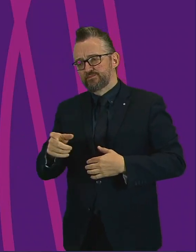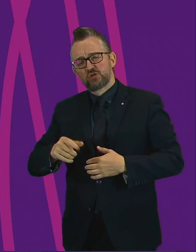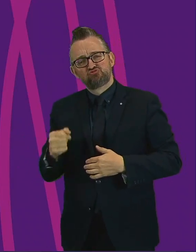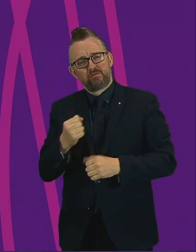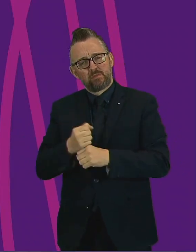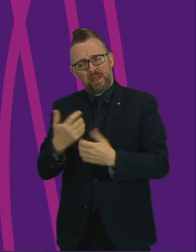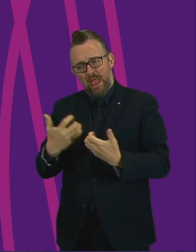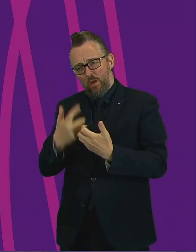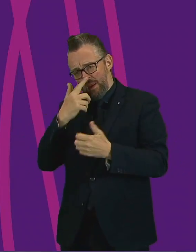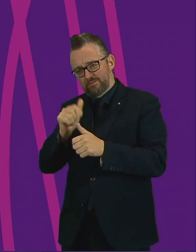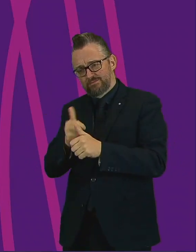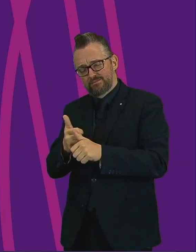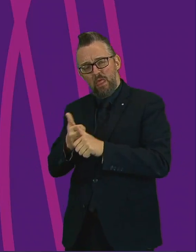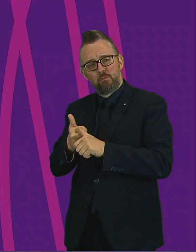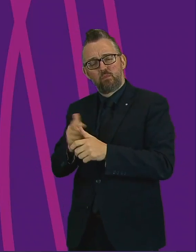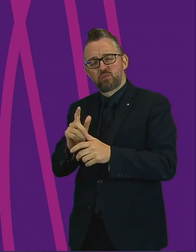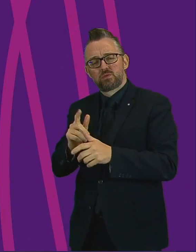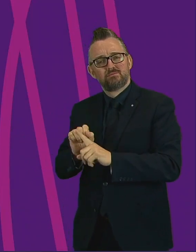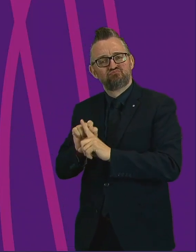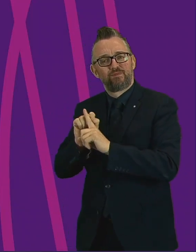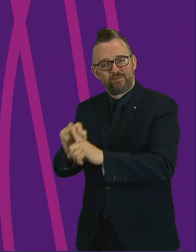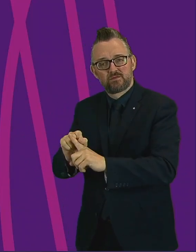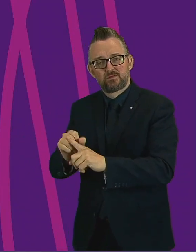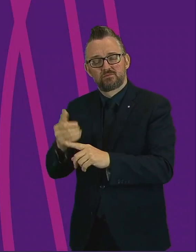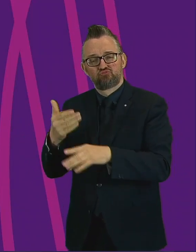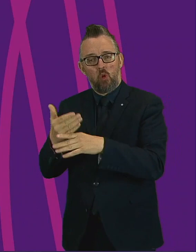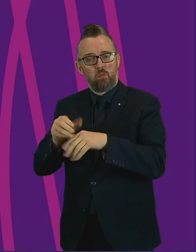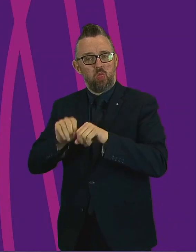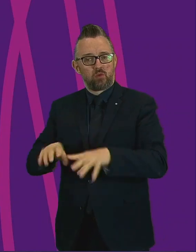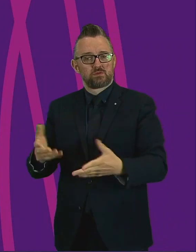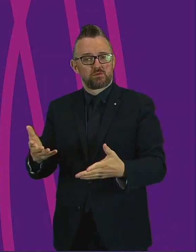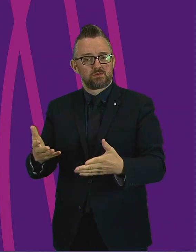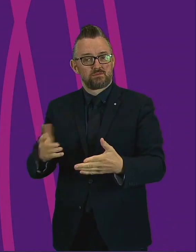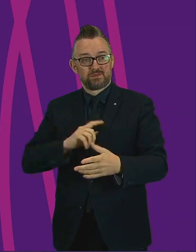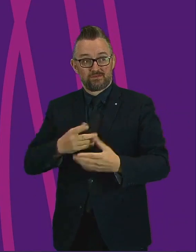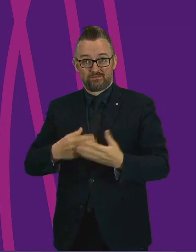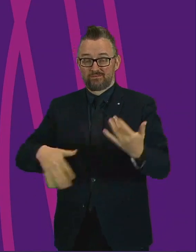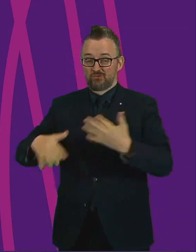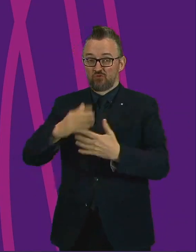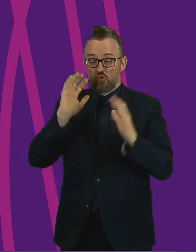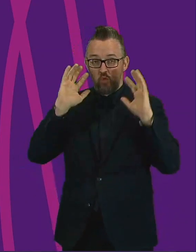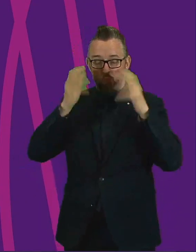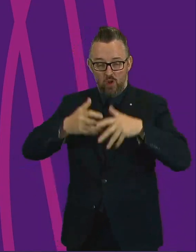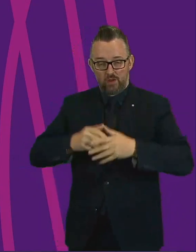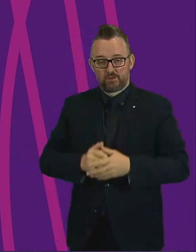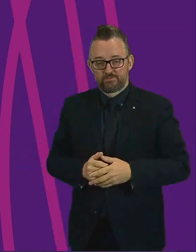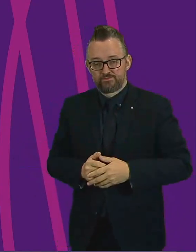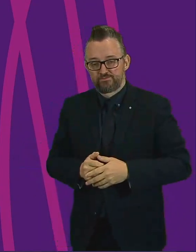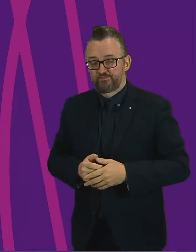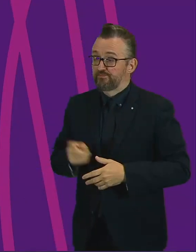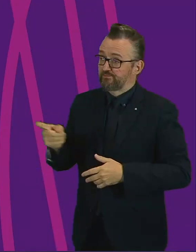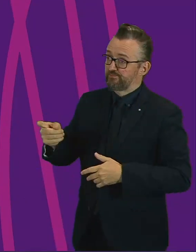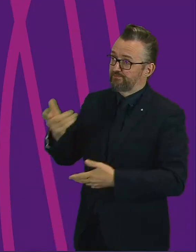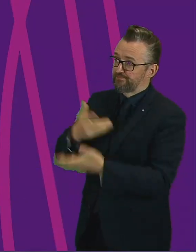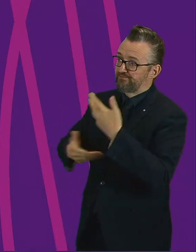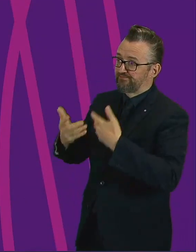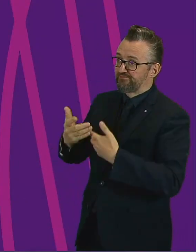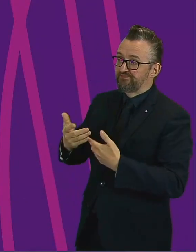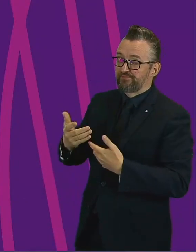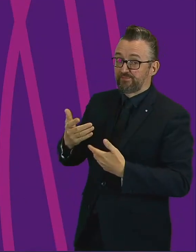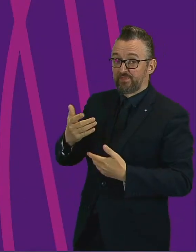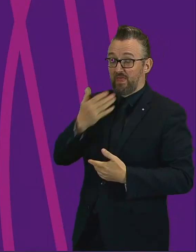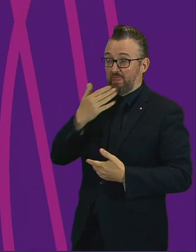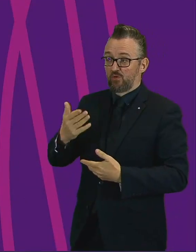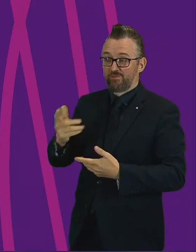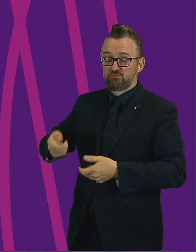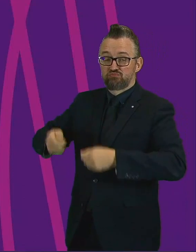losses and help those facing redundancy at this worrying time? First Minister. Well, can I thank Beatrice Wishart for raising what I know is a